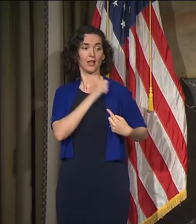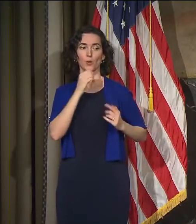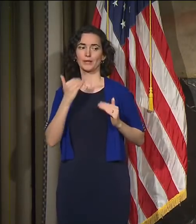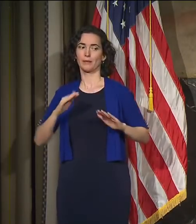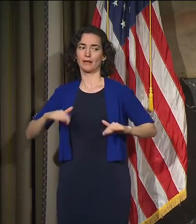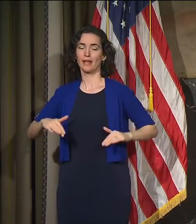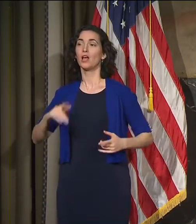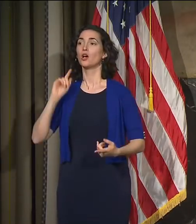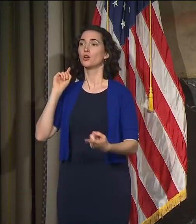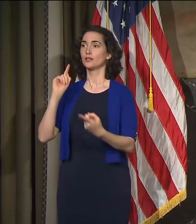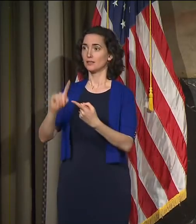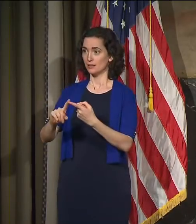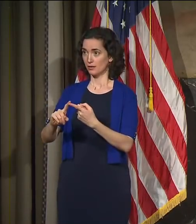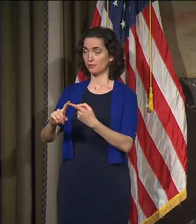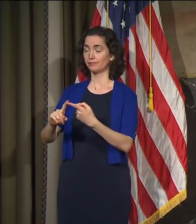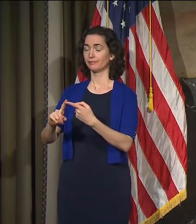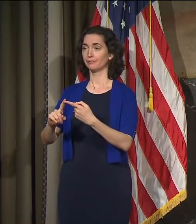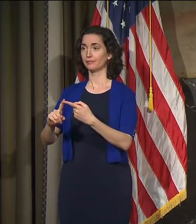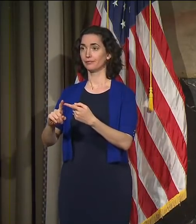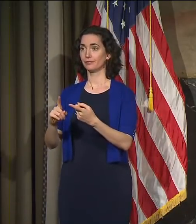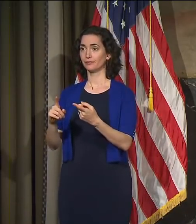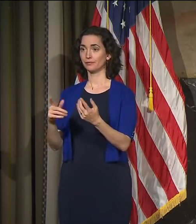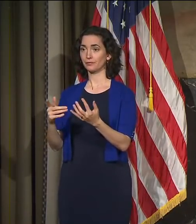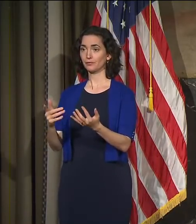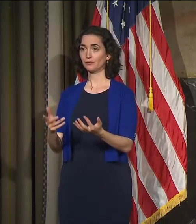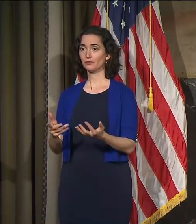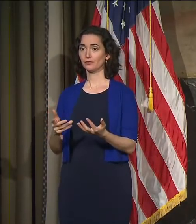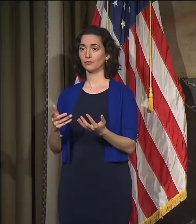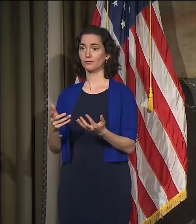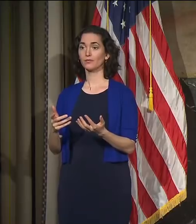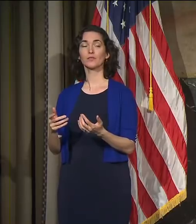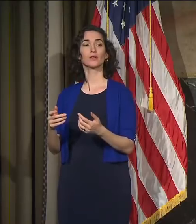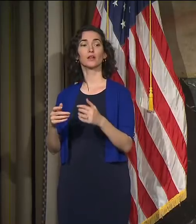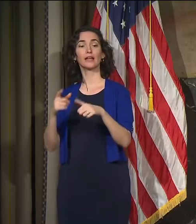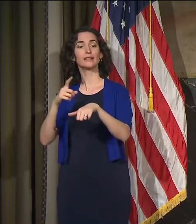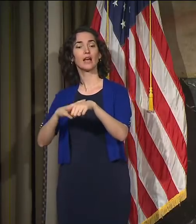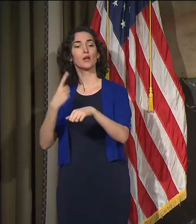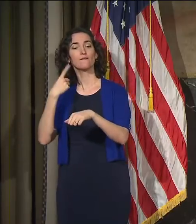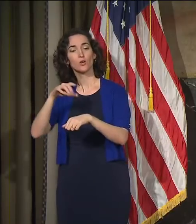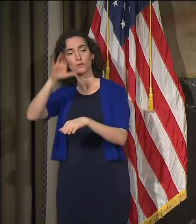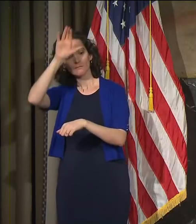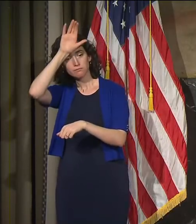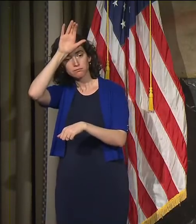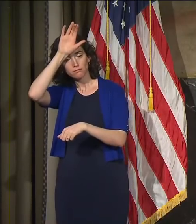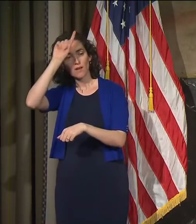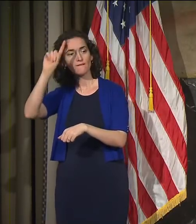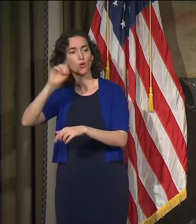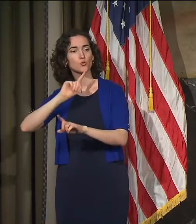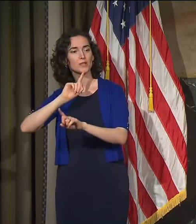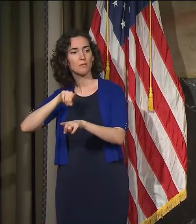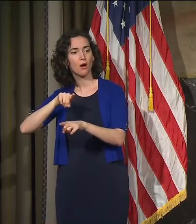where we're looking at first responders and some